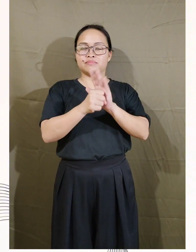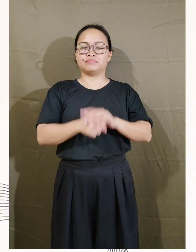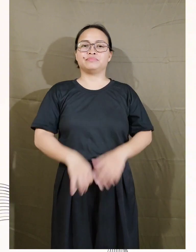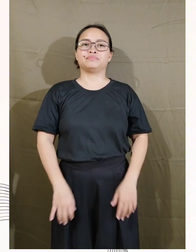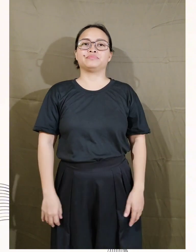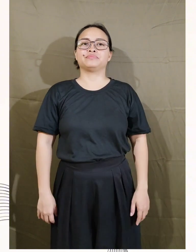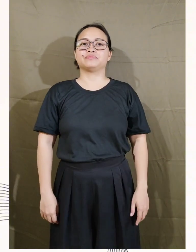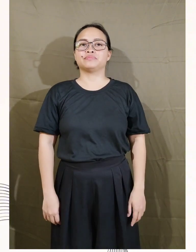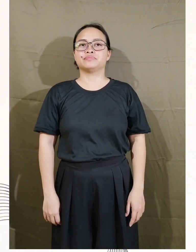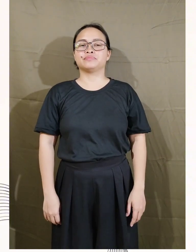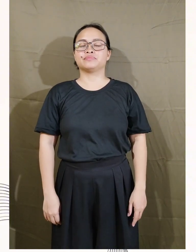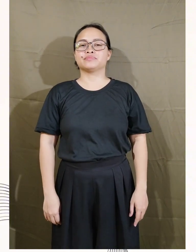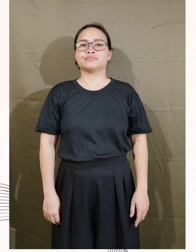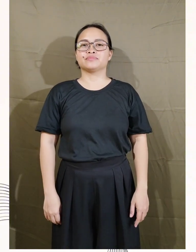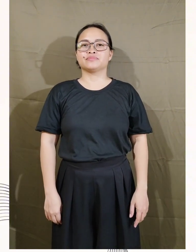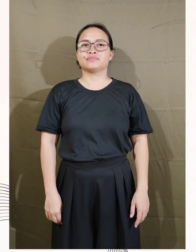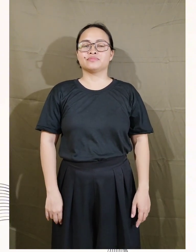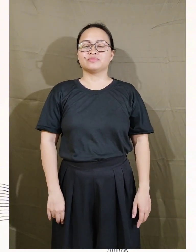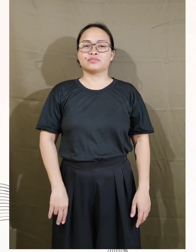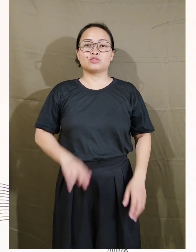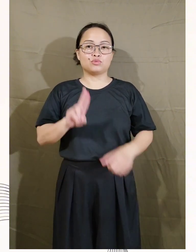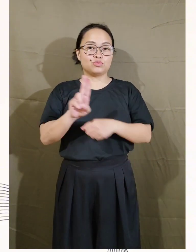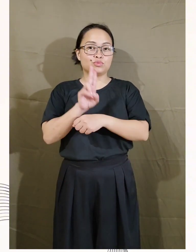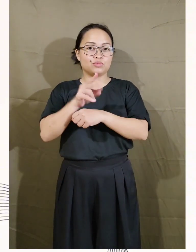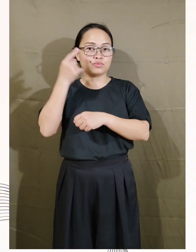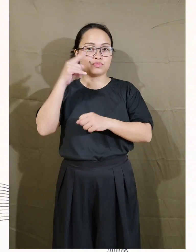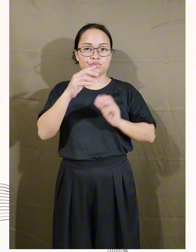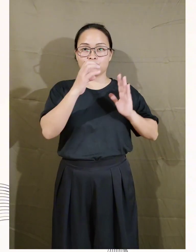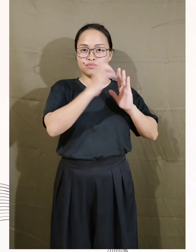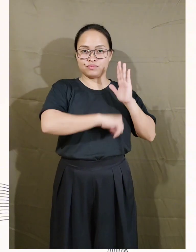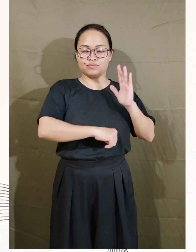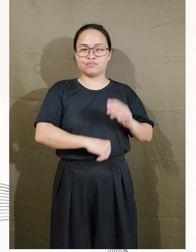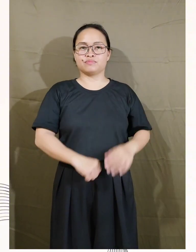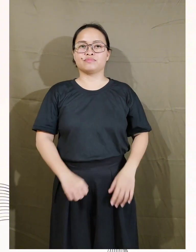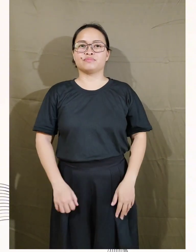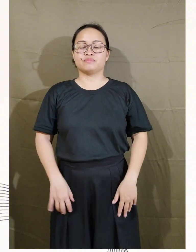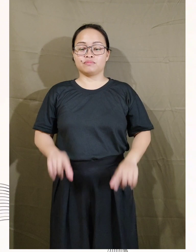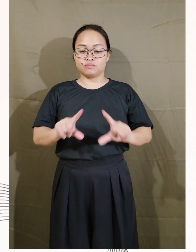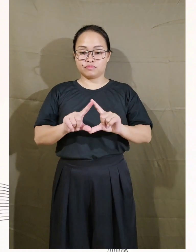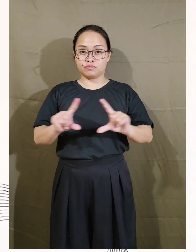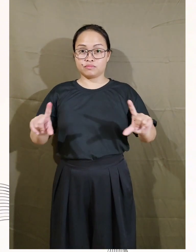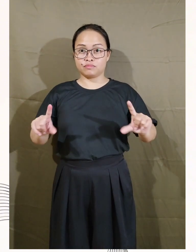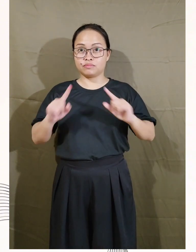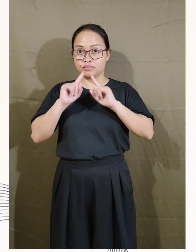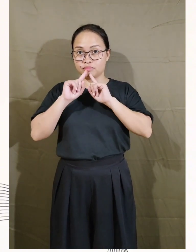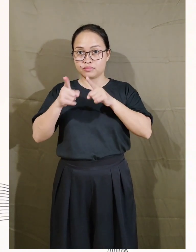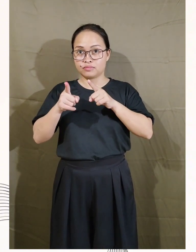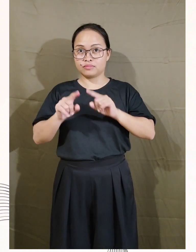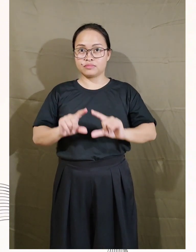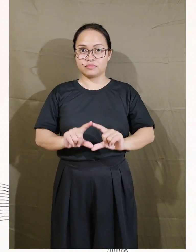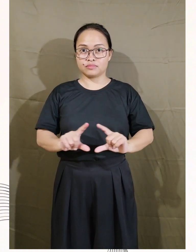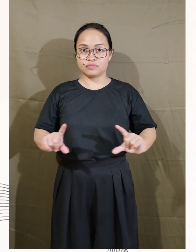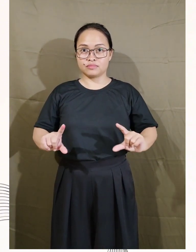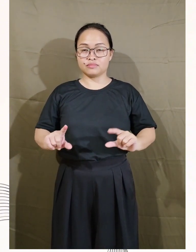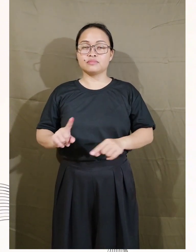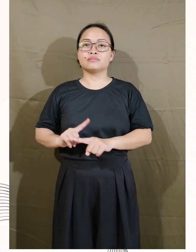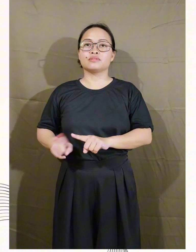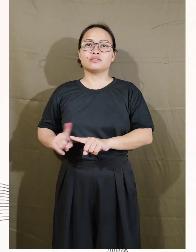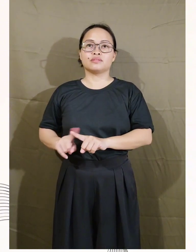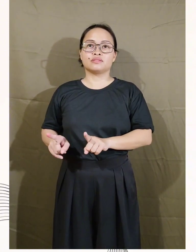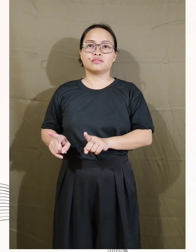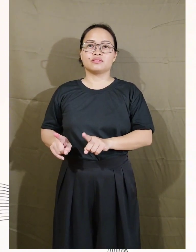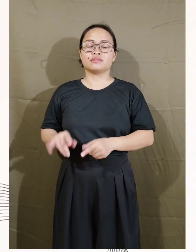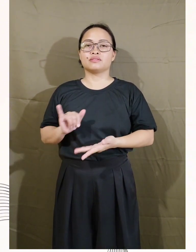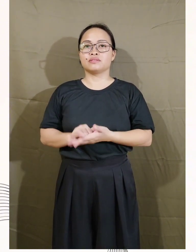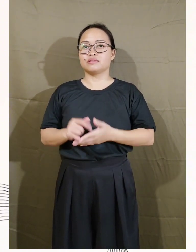operation. And that number is the difference, or the answer that